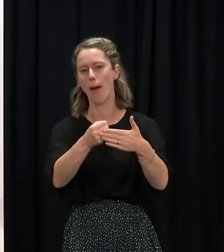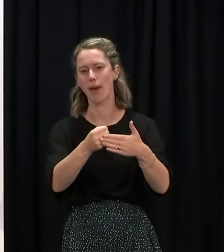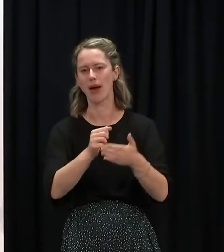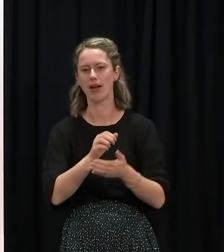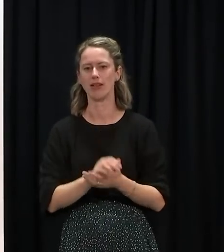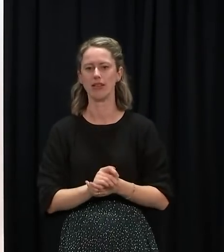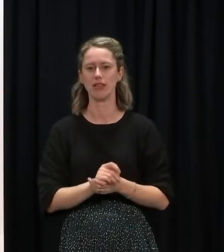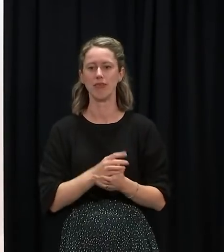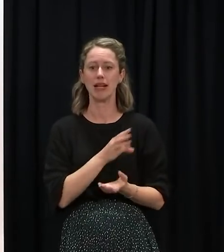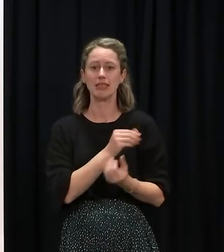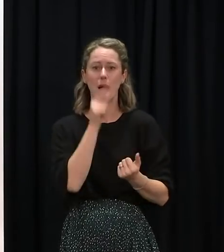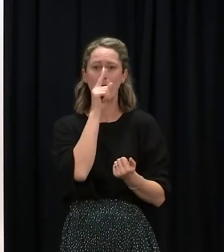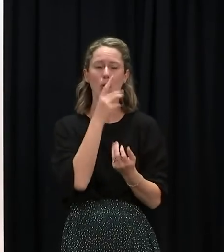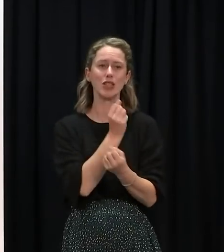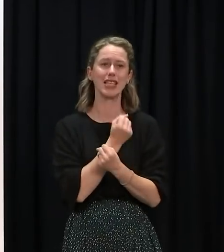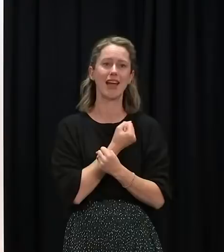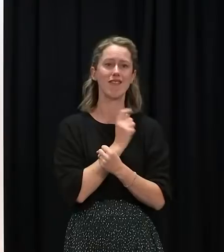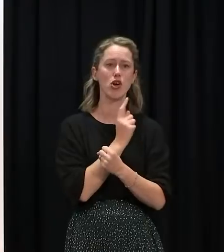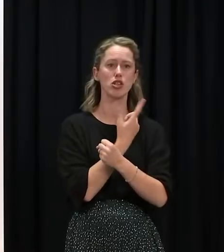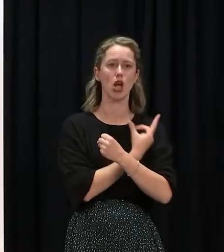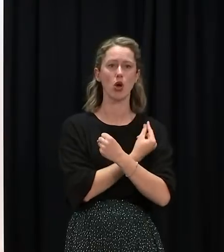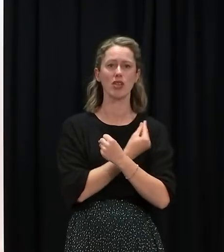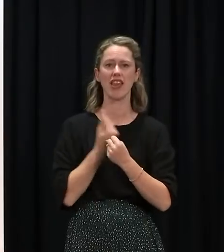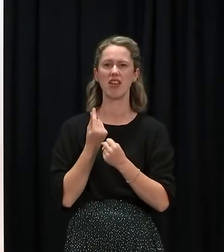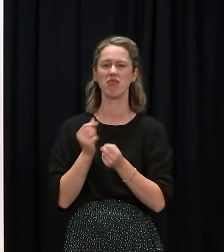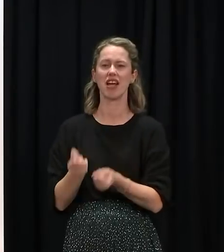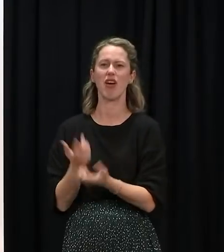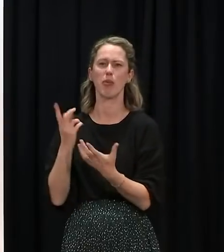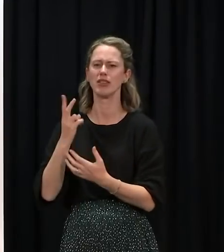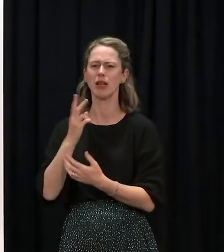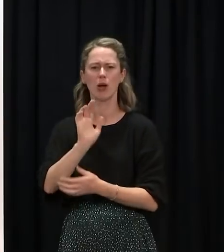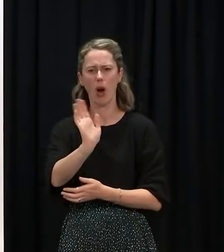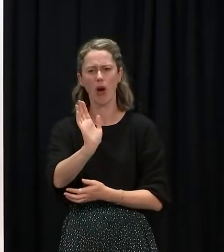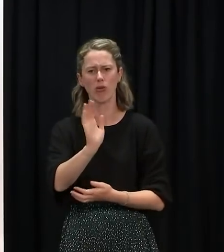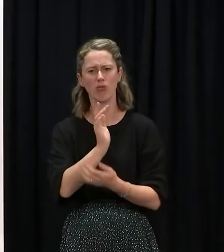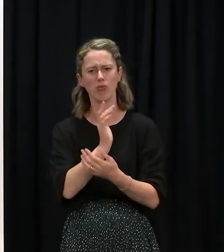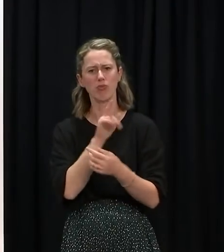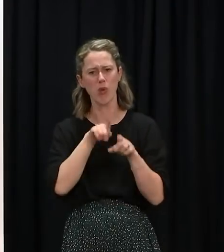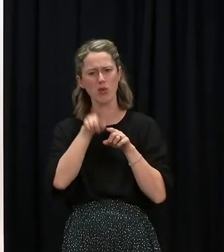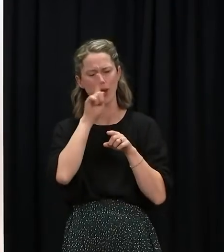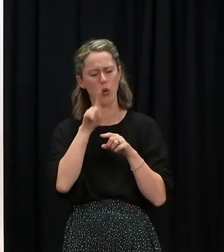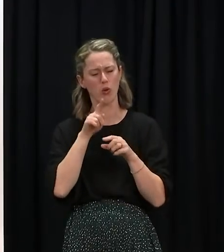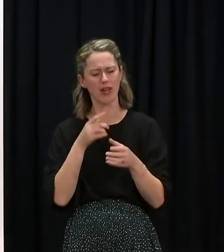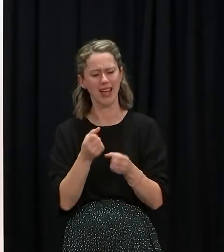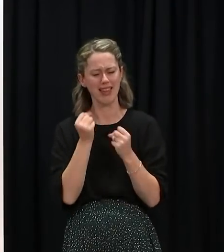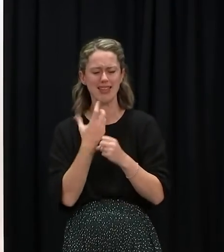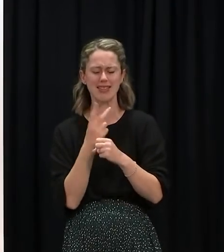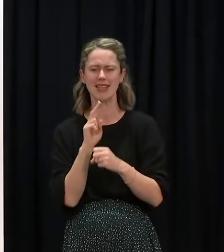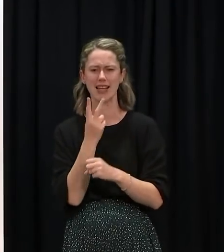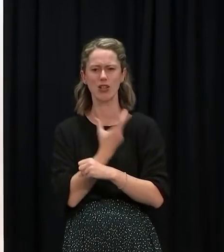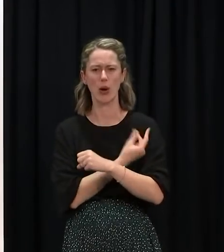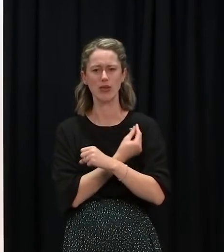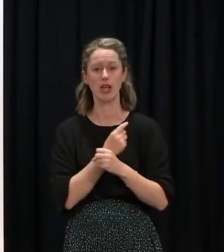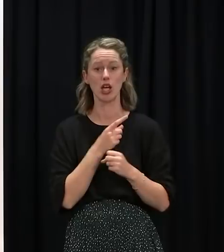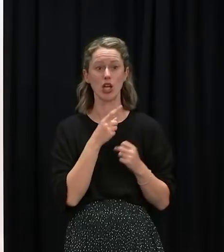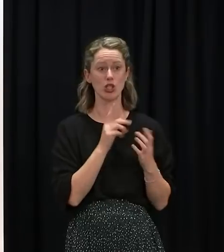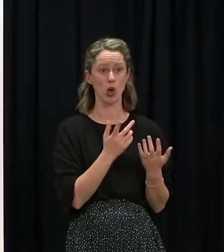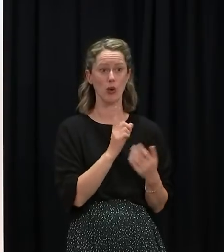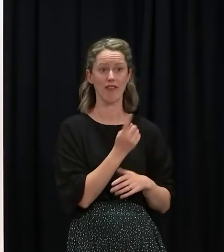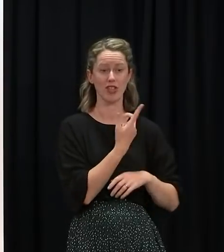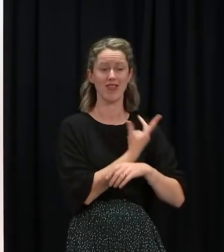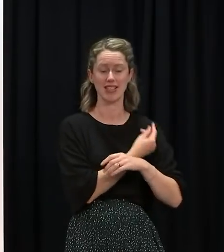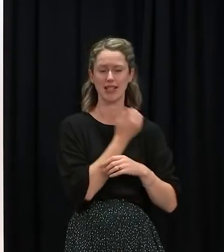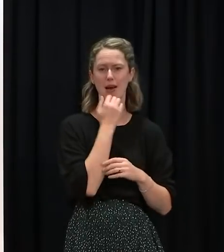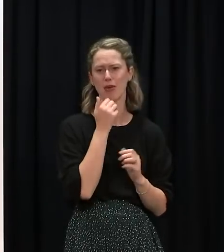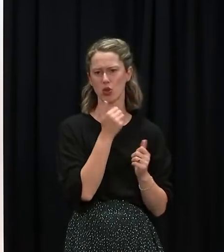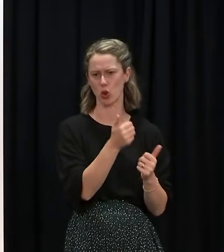off of people coming forward to get that second dose when they're eligible for their second dose. So I'm very encouraged by the